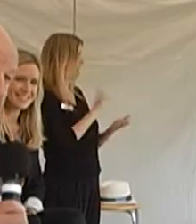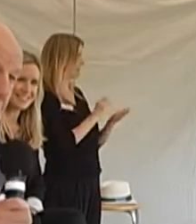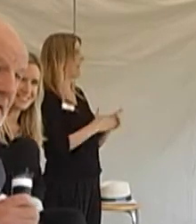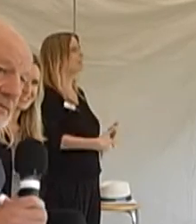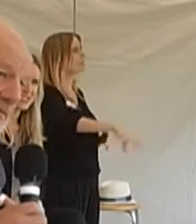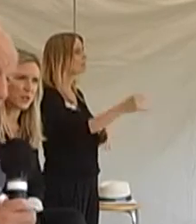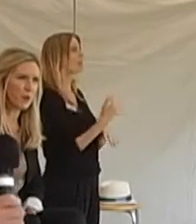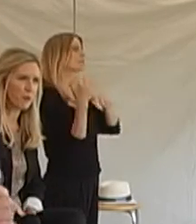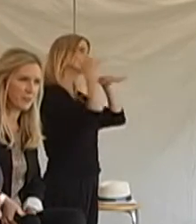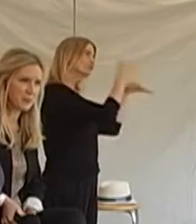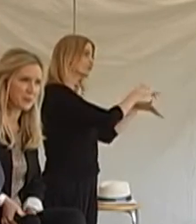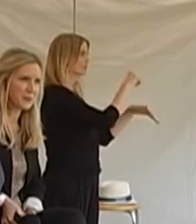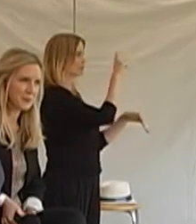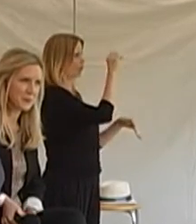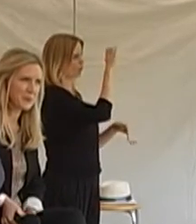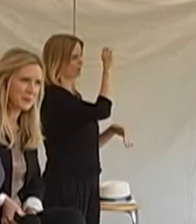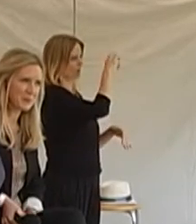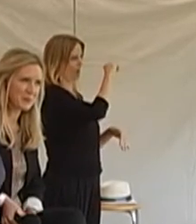Costa Rica if